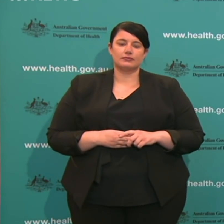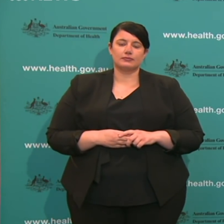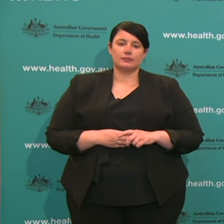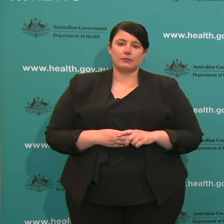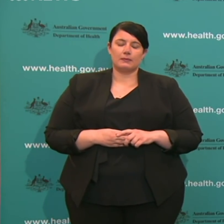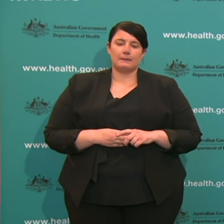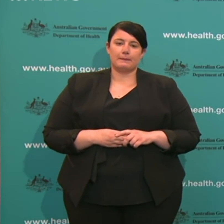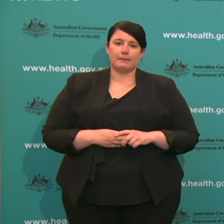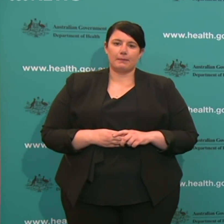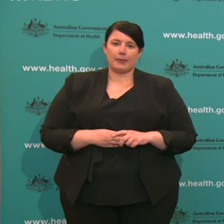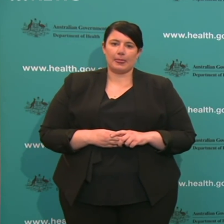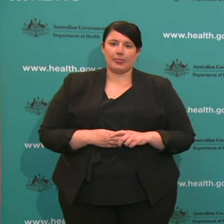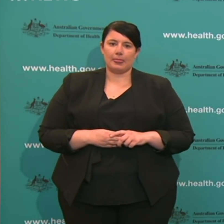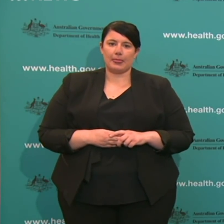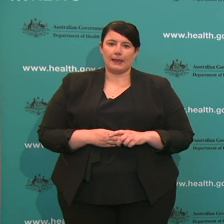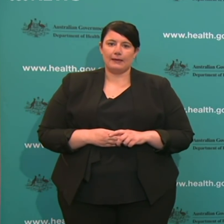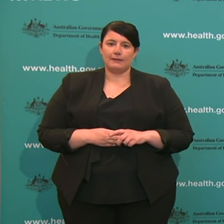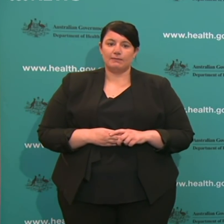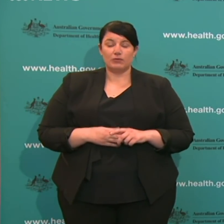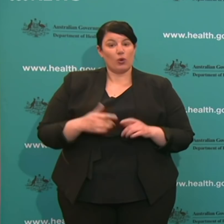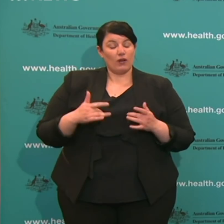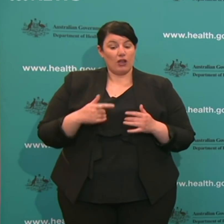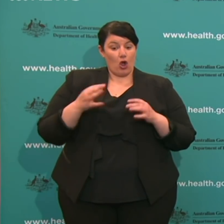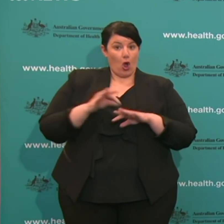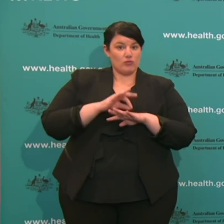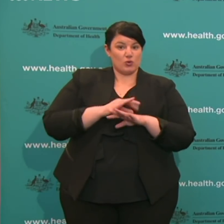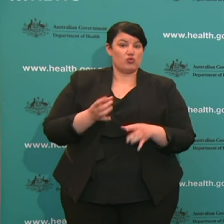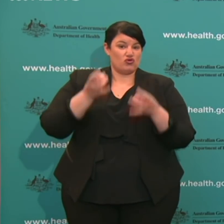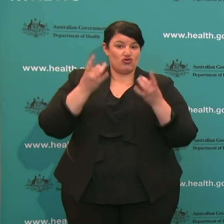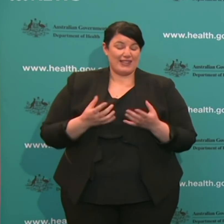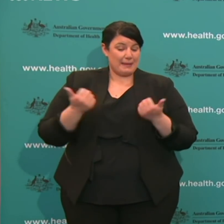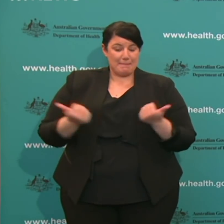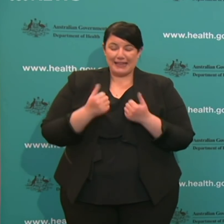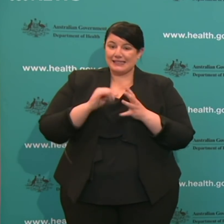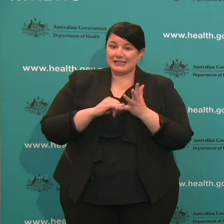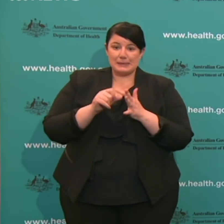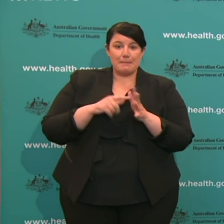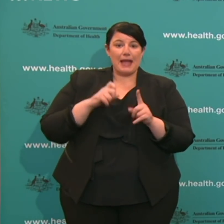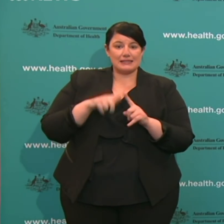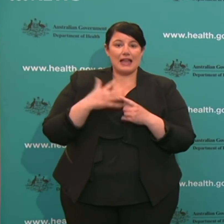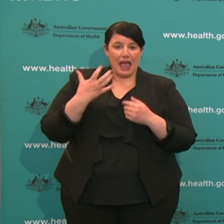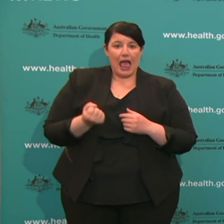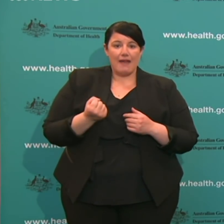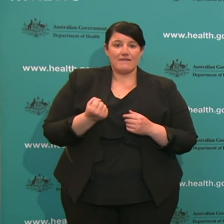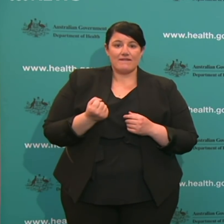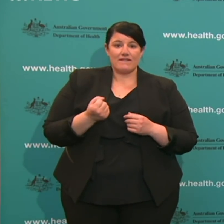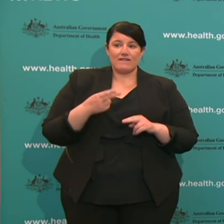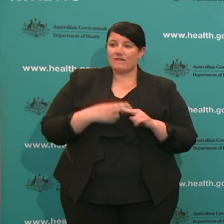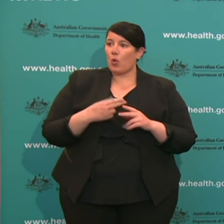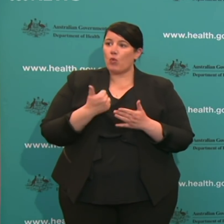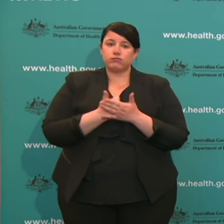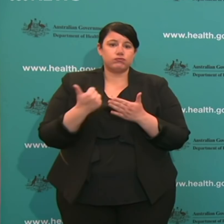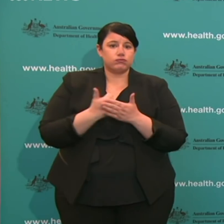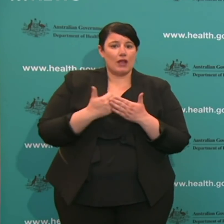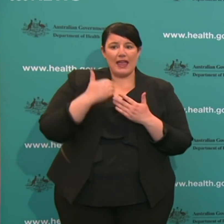we have more than enough capacity at the moment in our hospital system, even in routine business, to